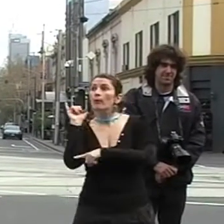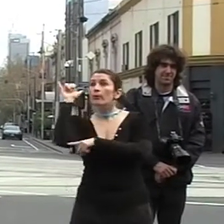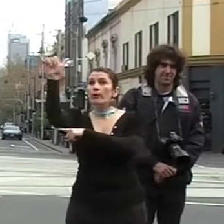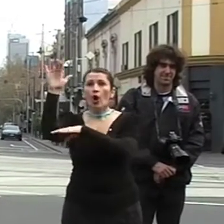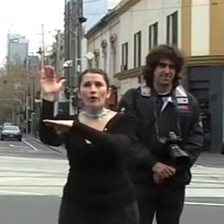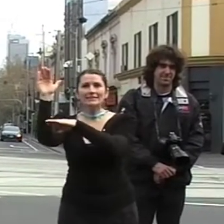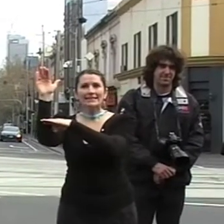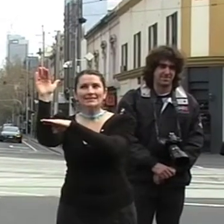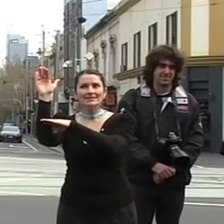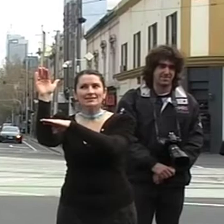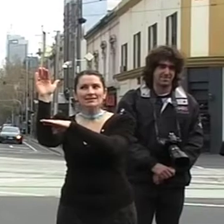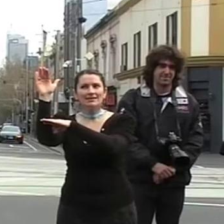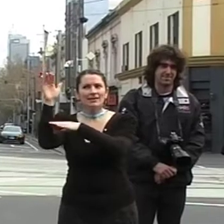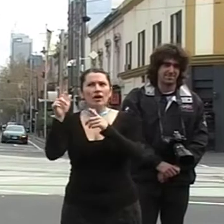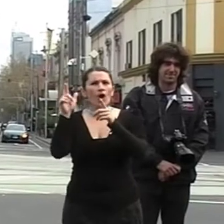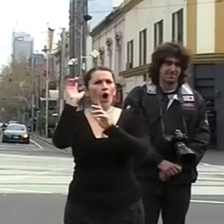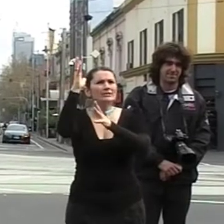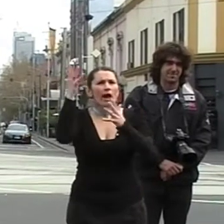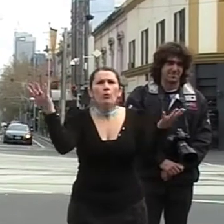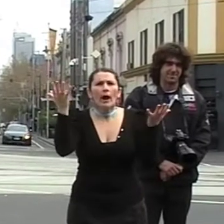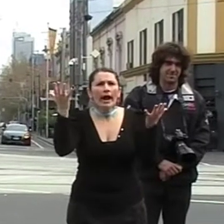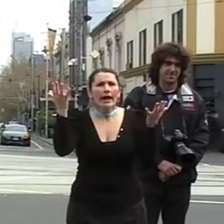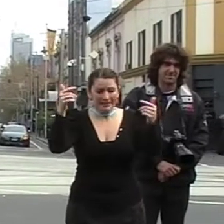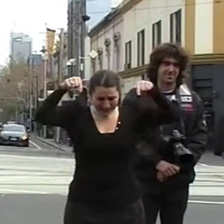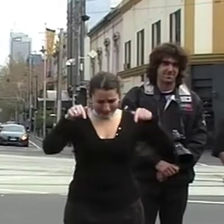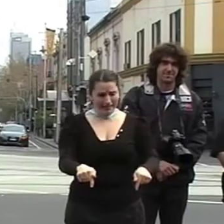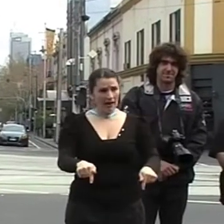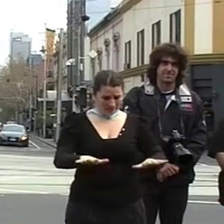Hall, this is the country of the language of my choice.